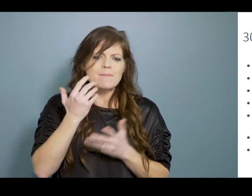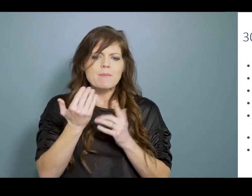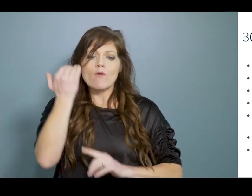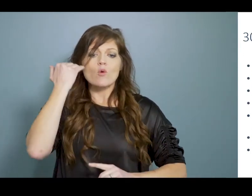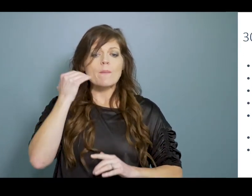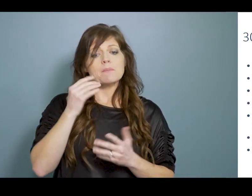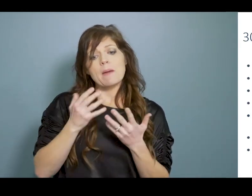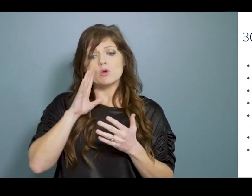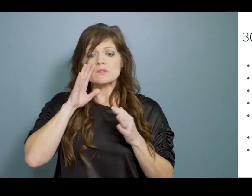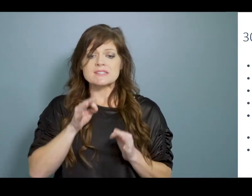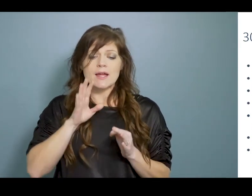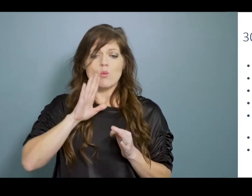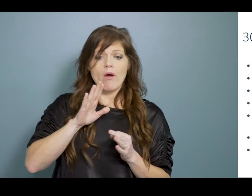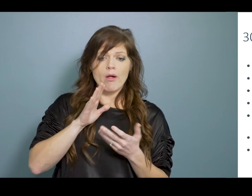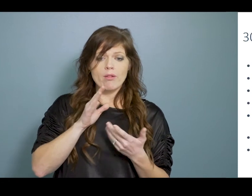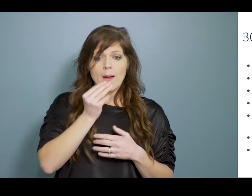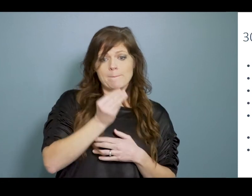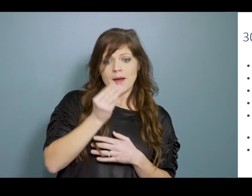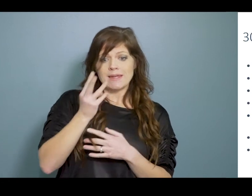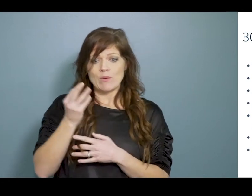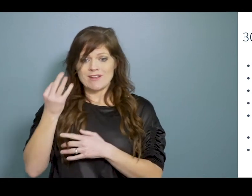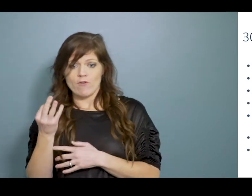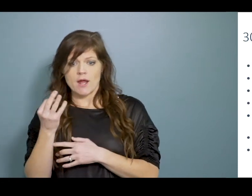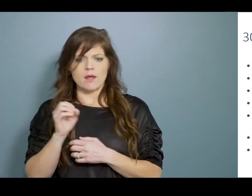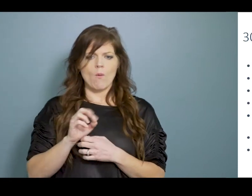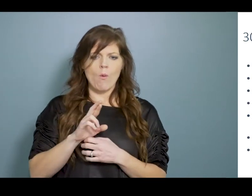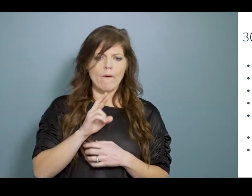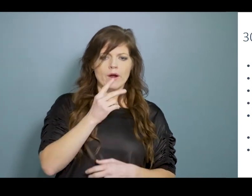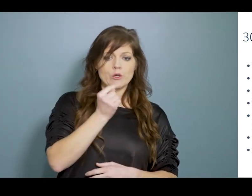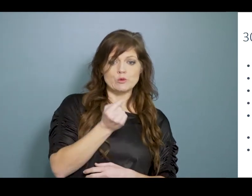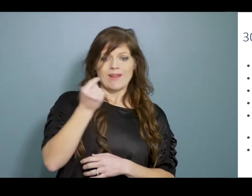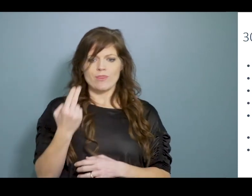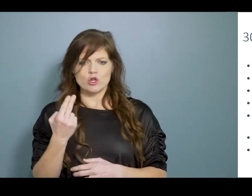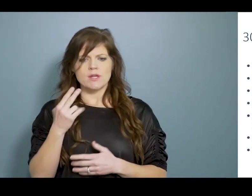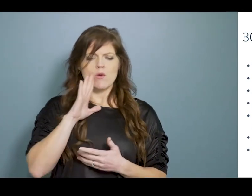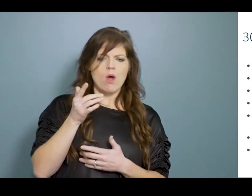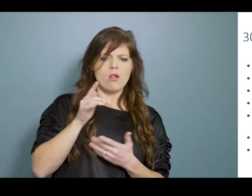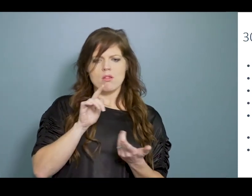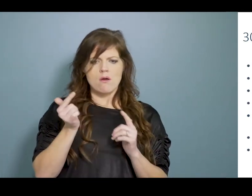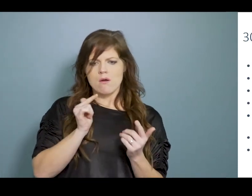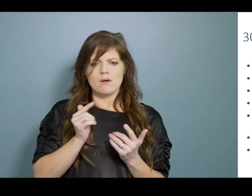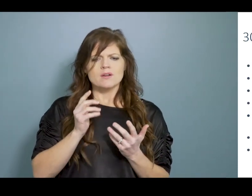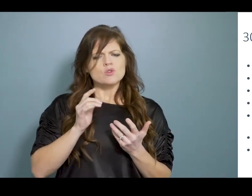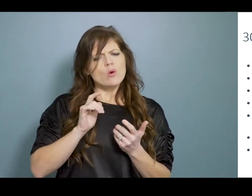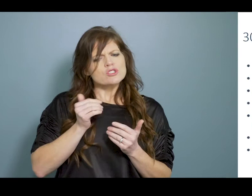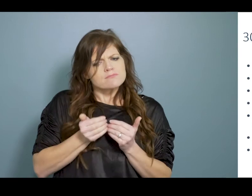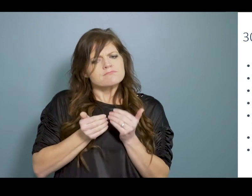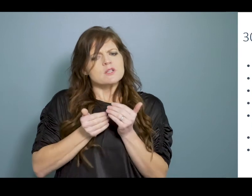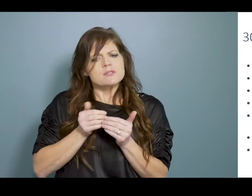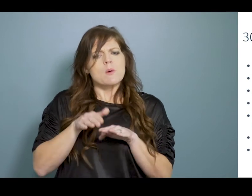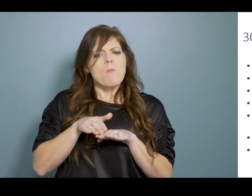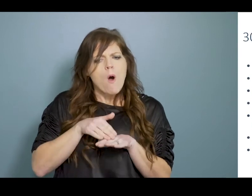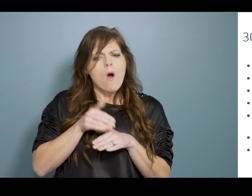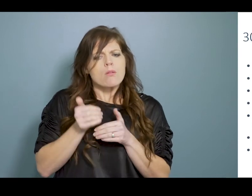continue to do it every day, but it doesn't have to be as overwhelming when it's just taking these small little